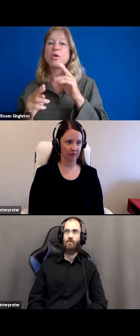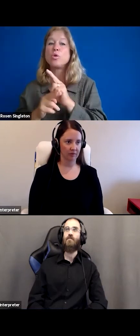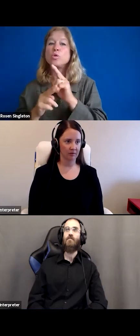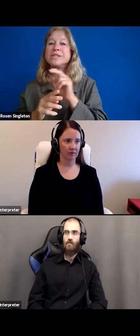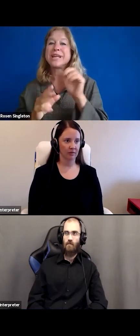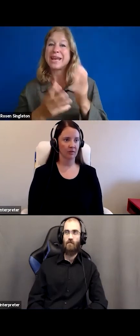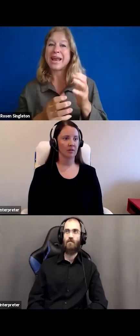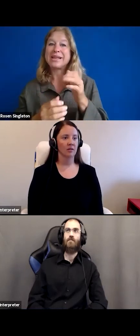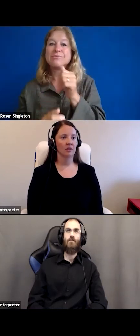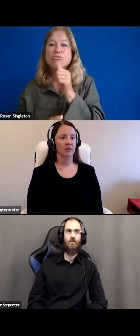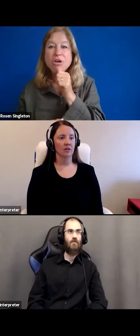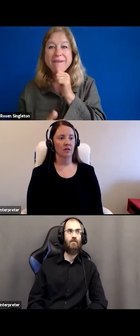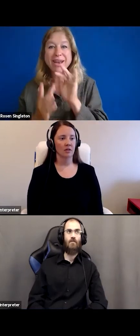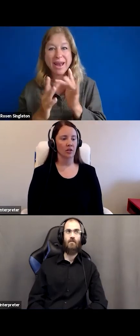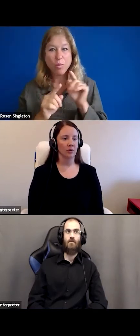Protocol